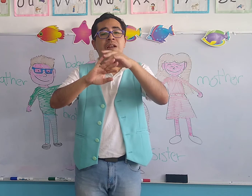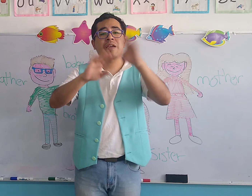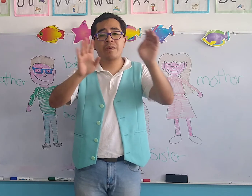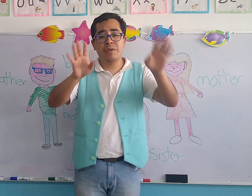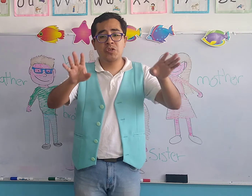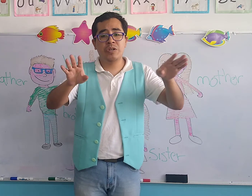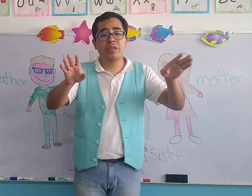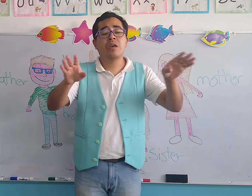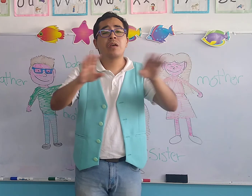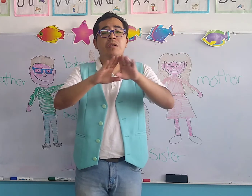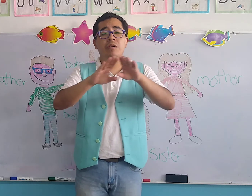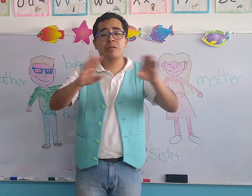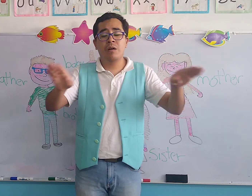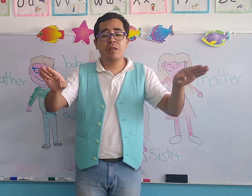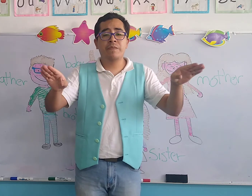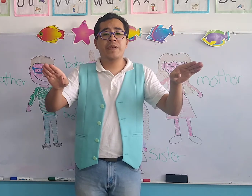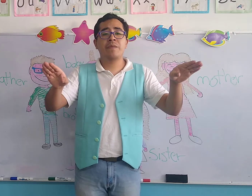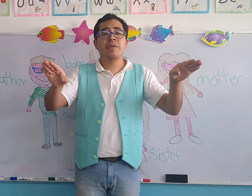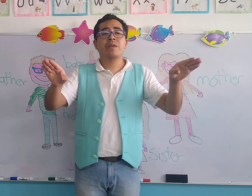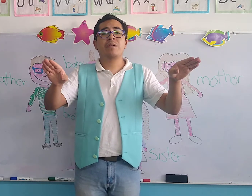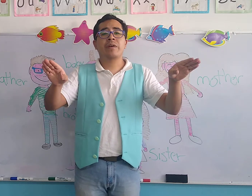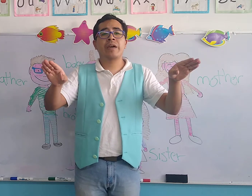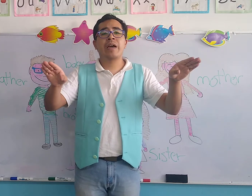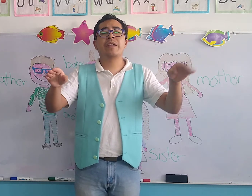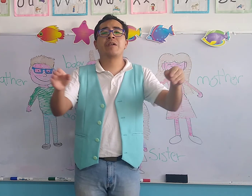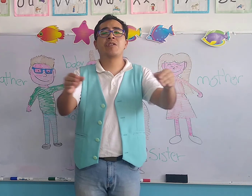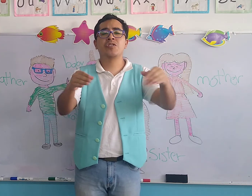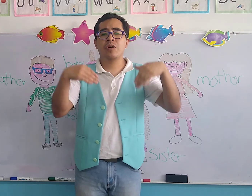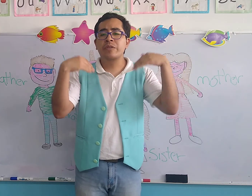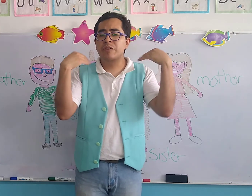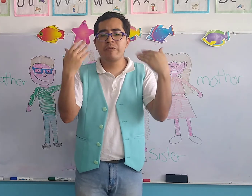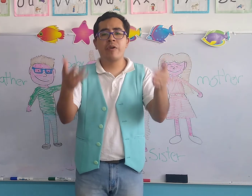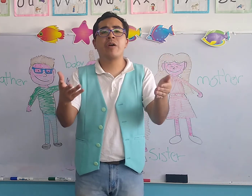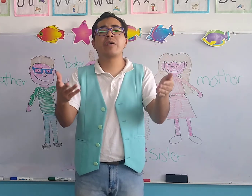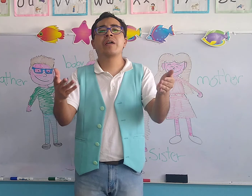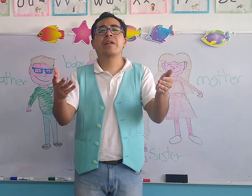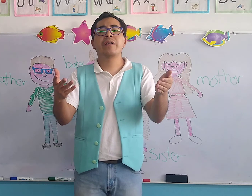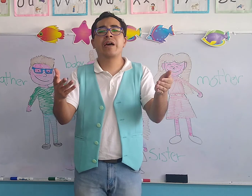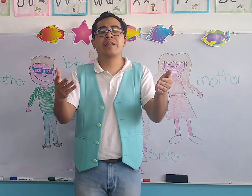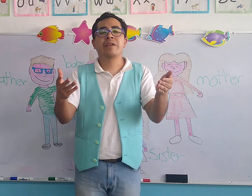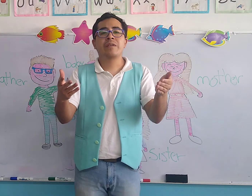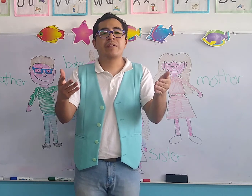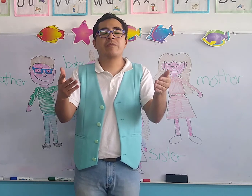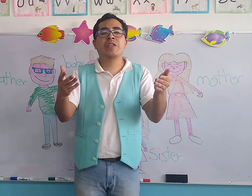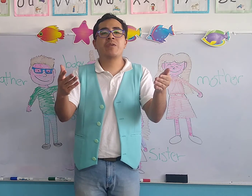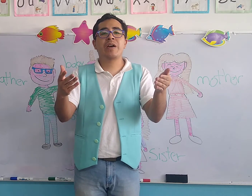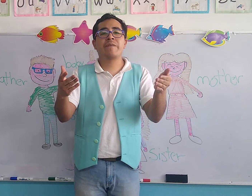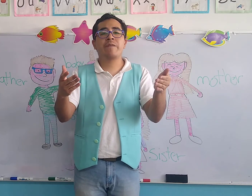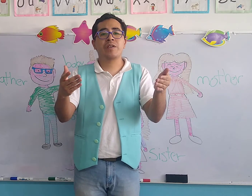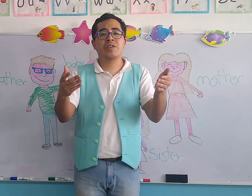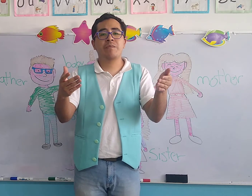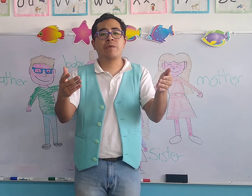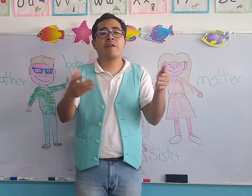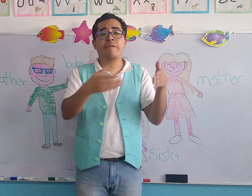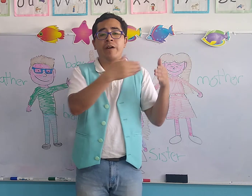Like I mentioned it, not all of them, okay? And there is nothing wrong that we don't have, for example, our father